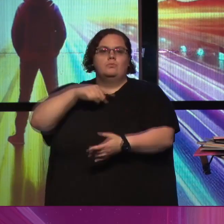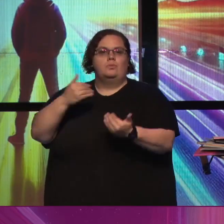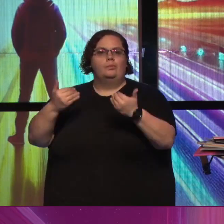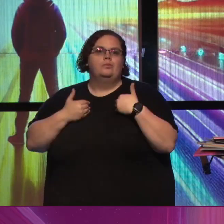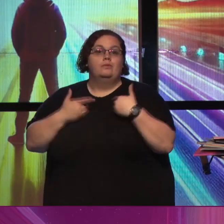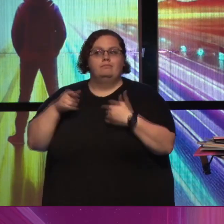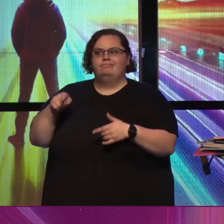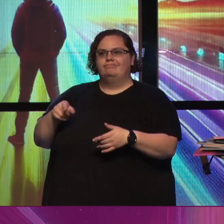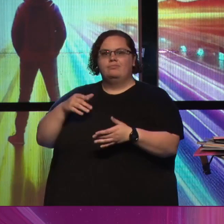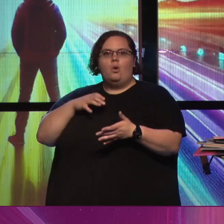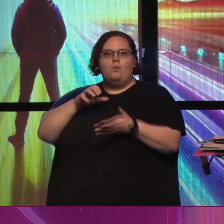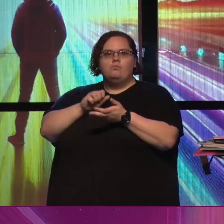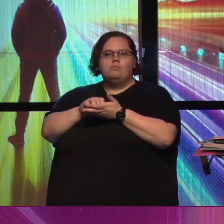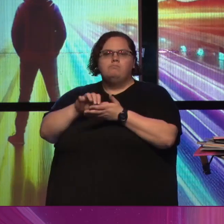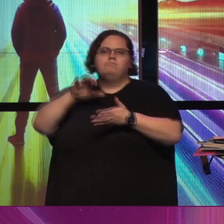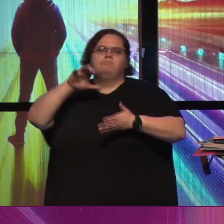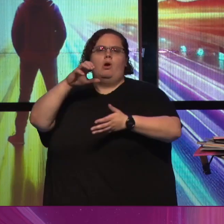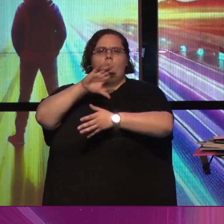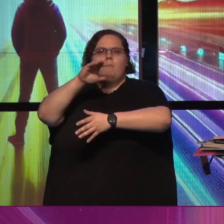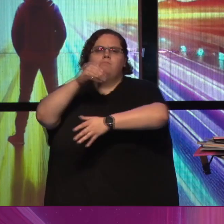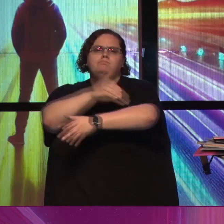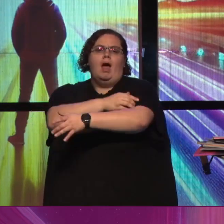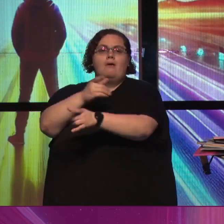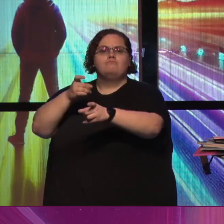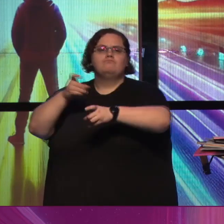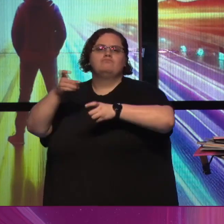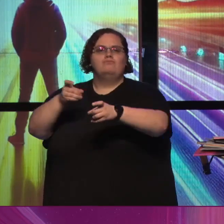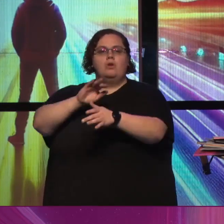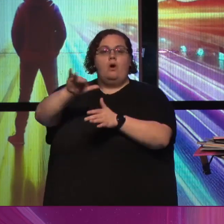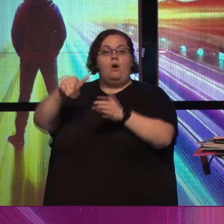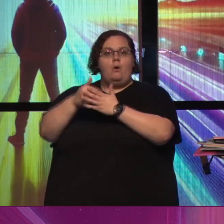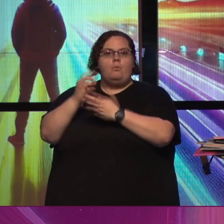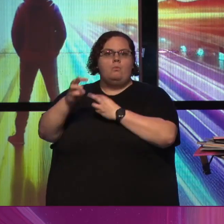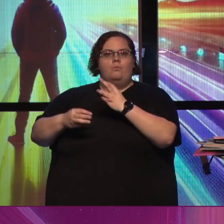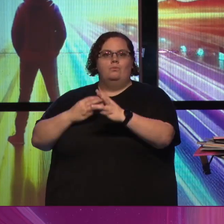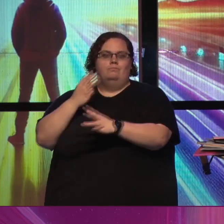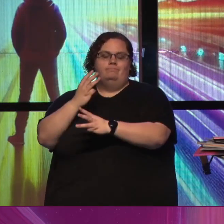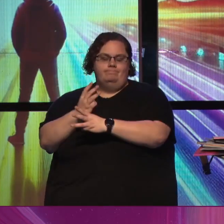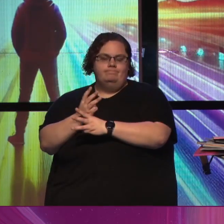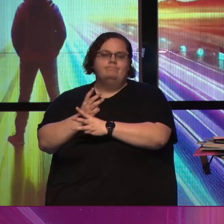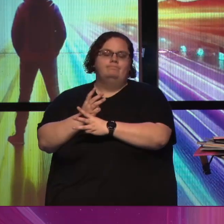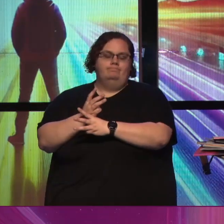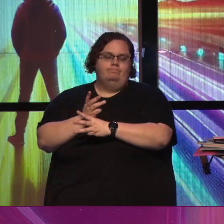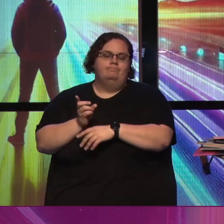wealthiest, most powerful empire in the world.